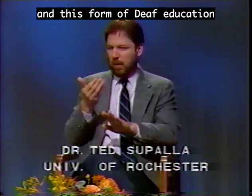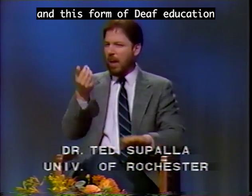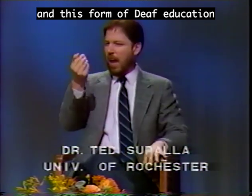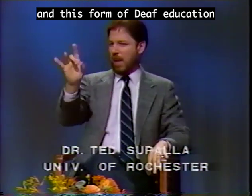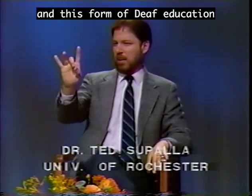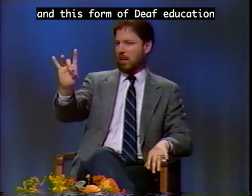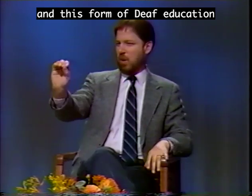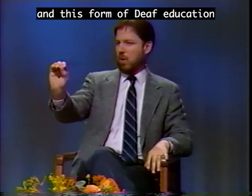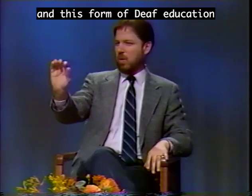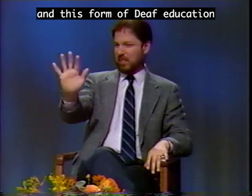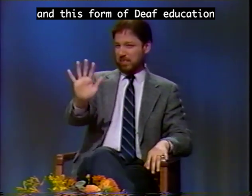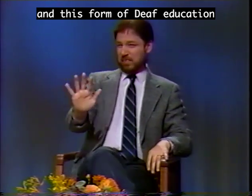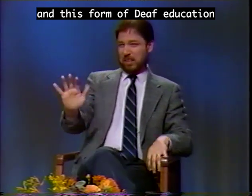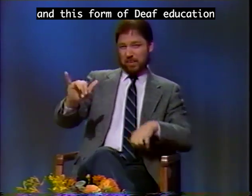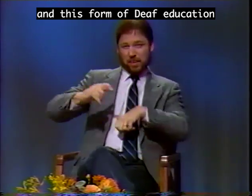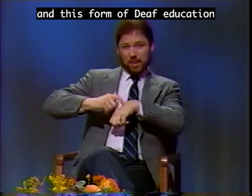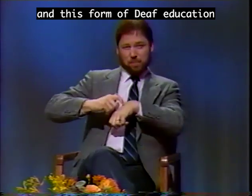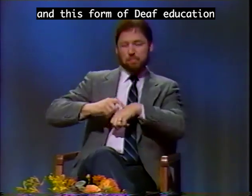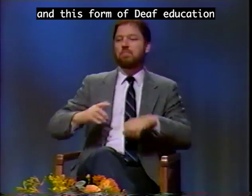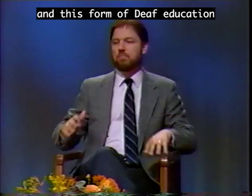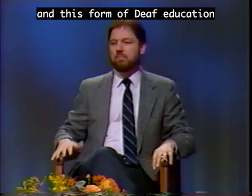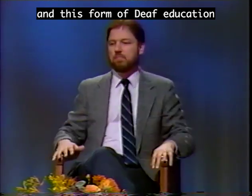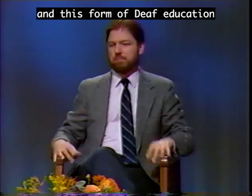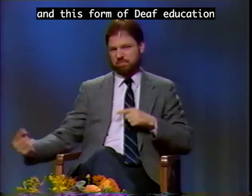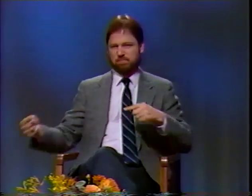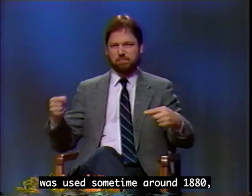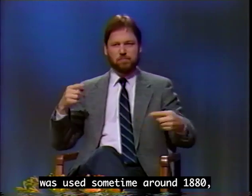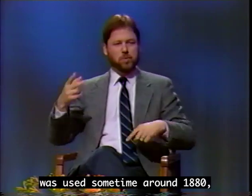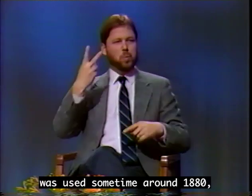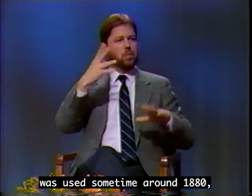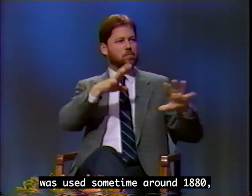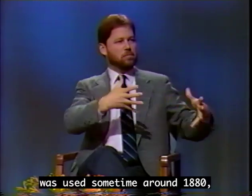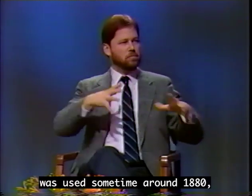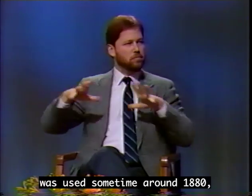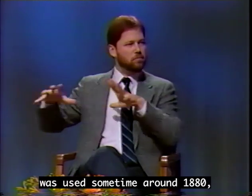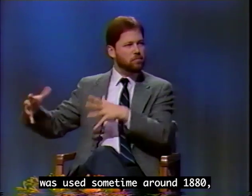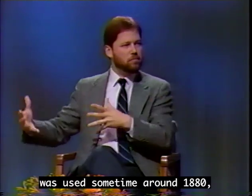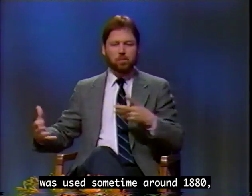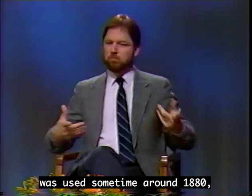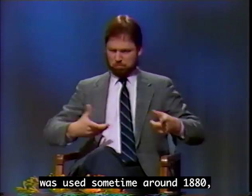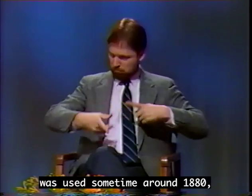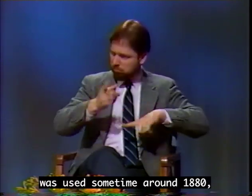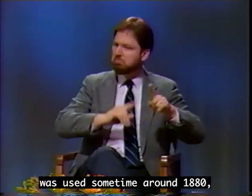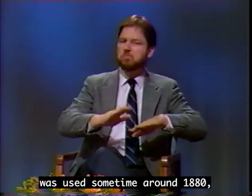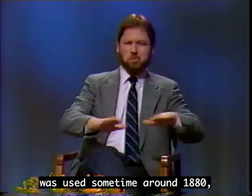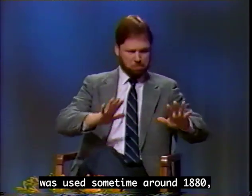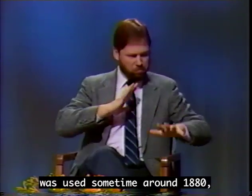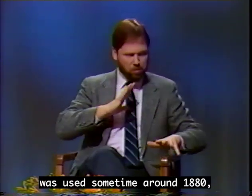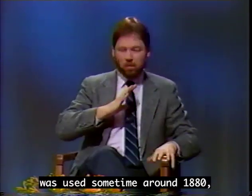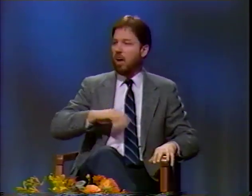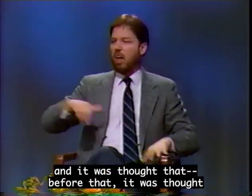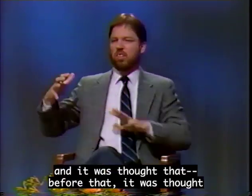this form of deaf education was used sometime around 1880,